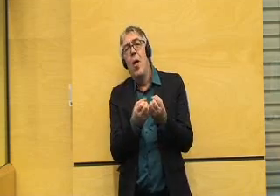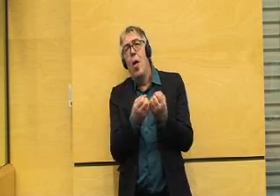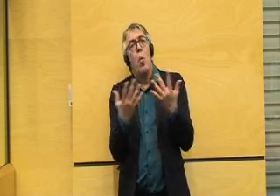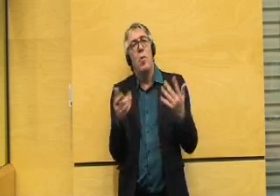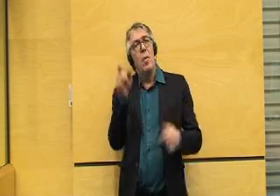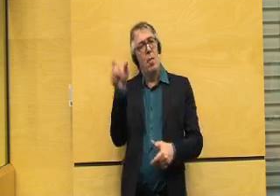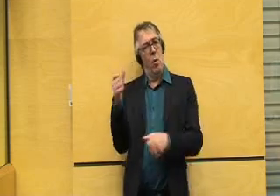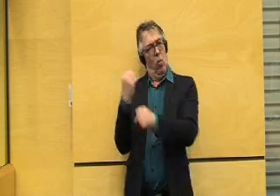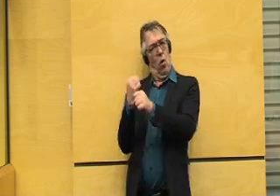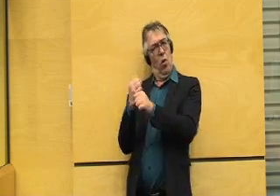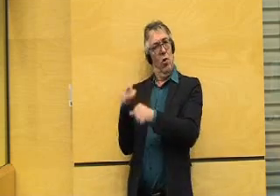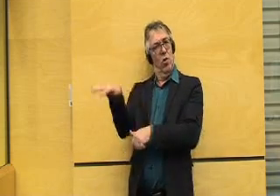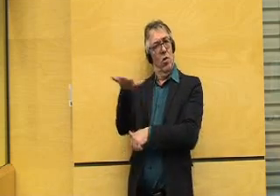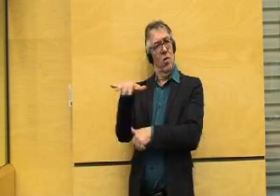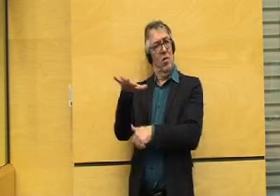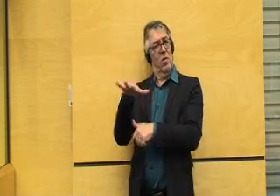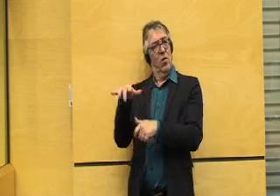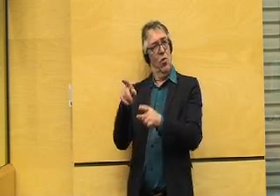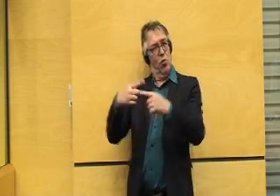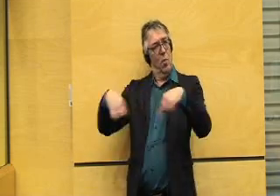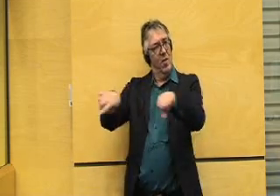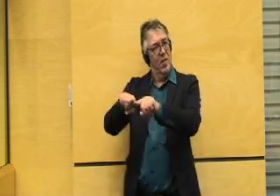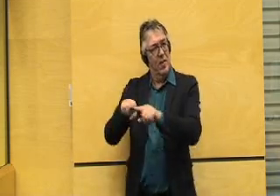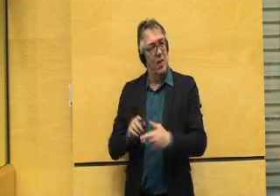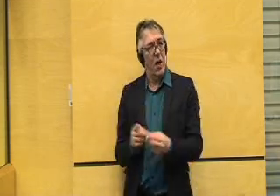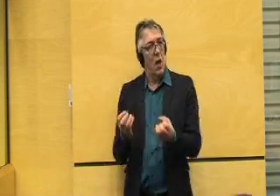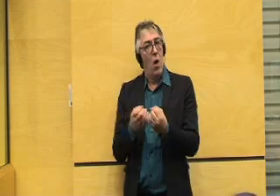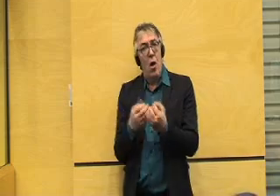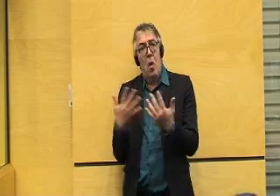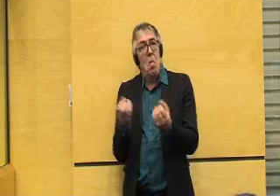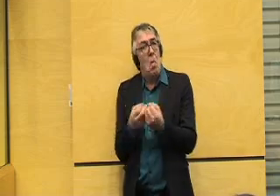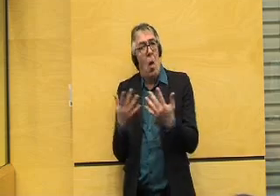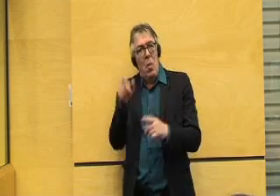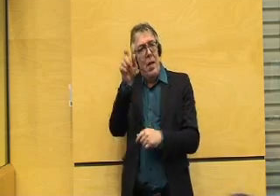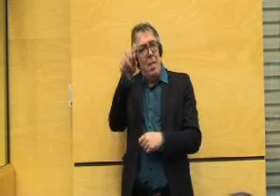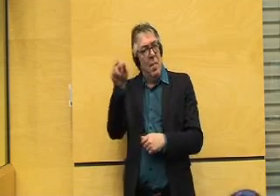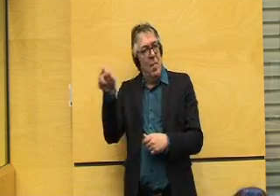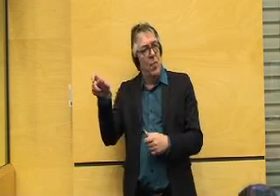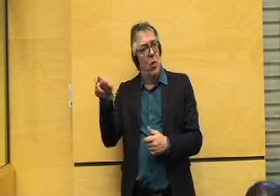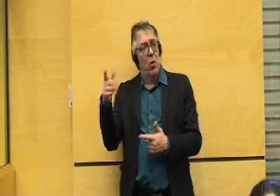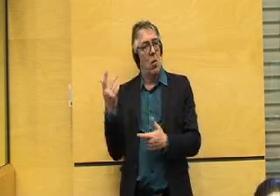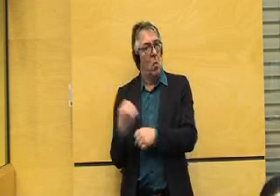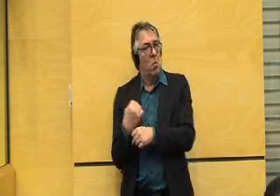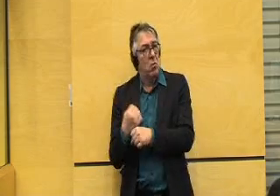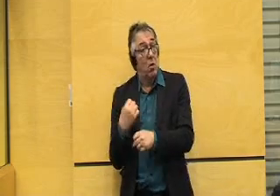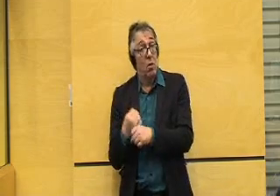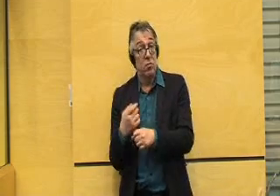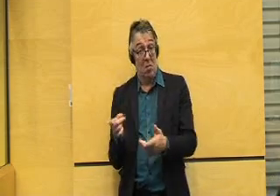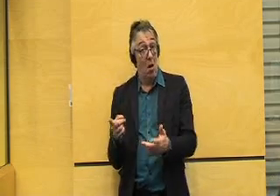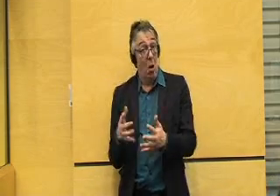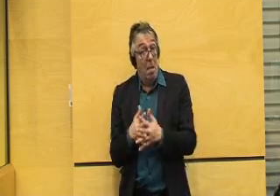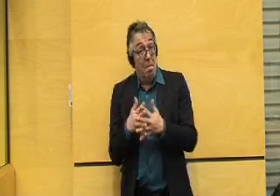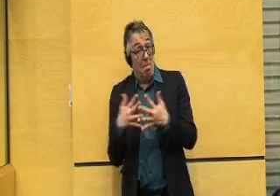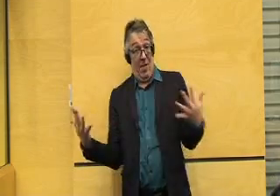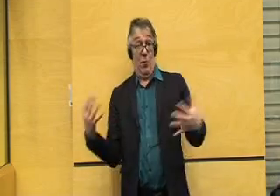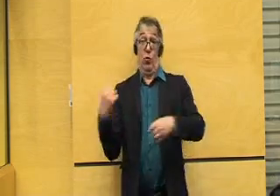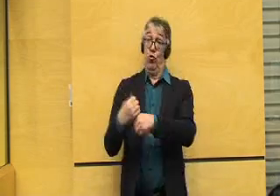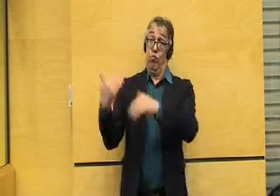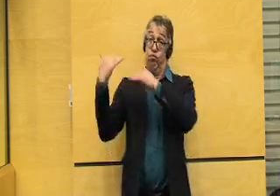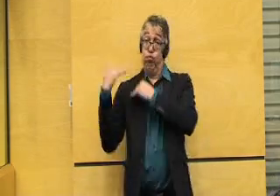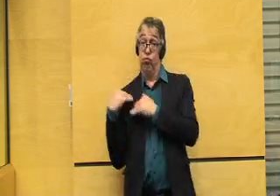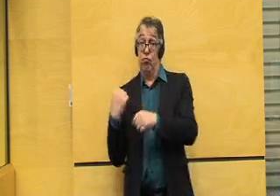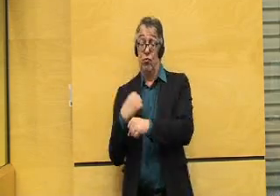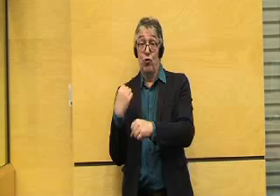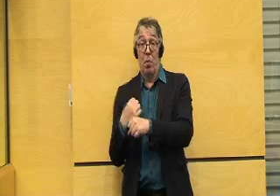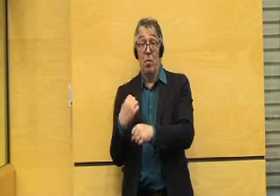there, what are the human resources of that subcommittee, which has quite extensive tasks, and what is